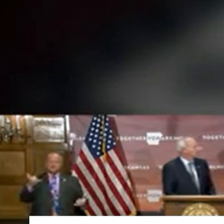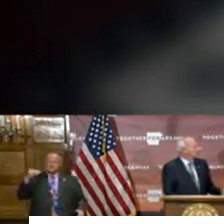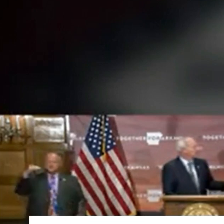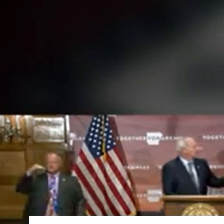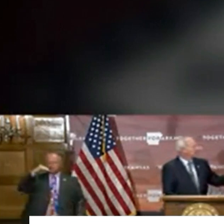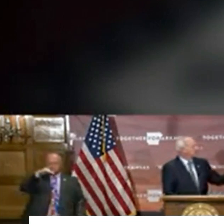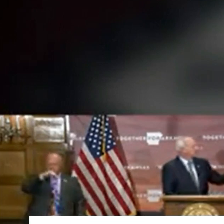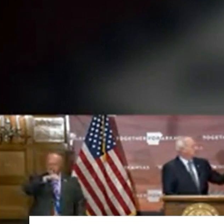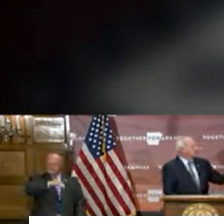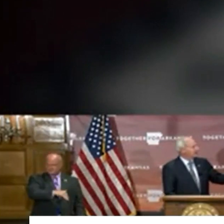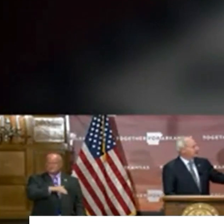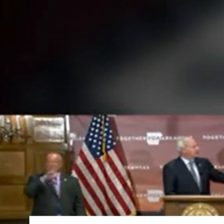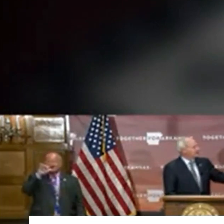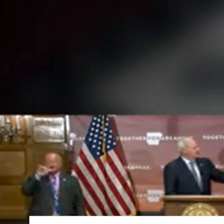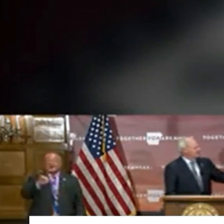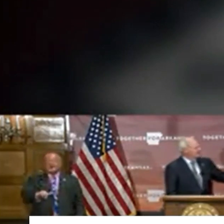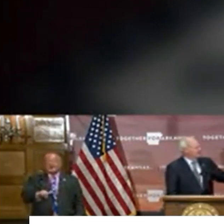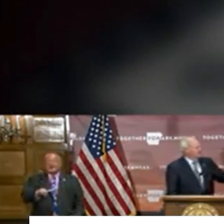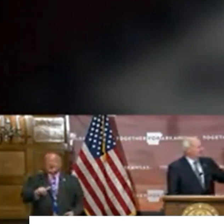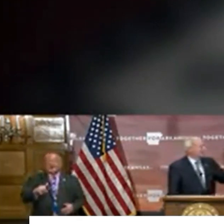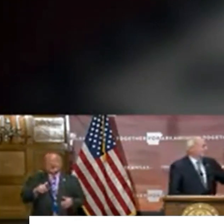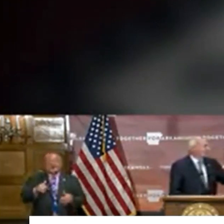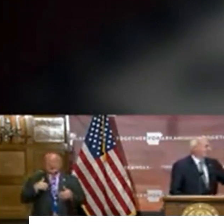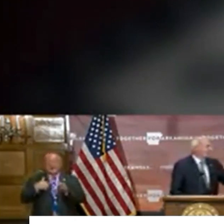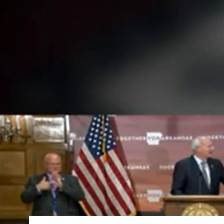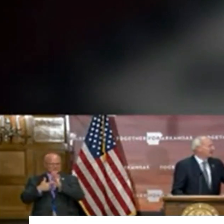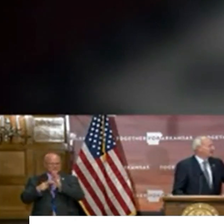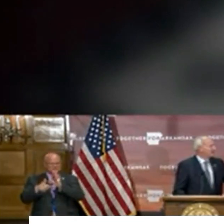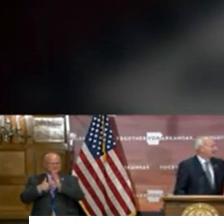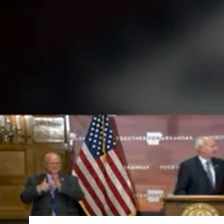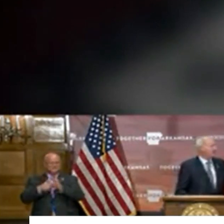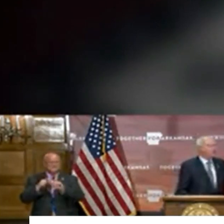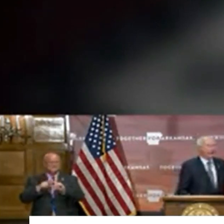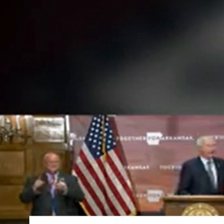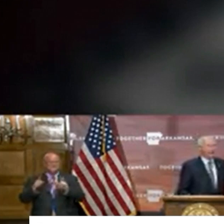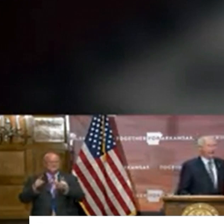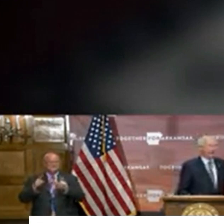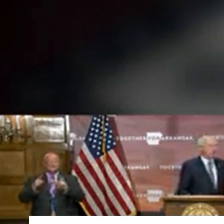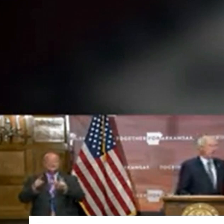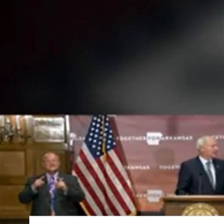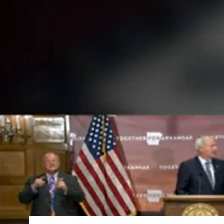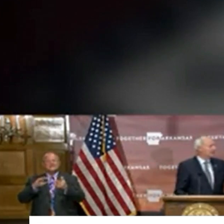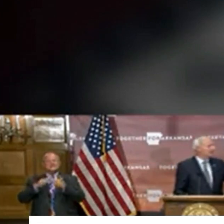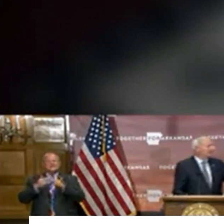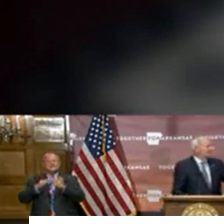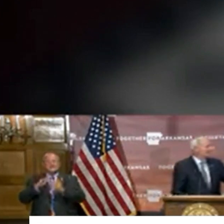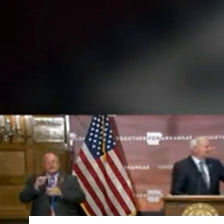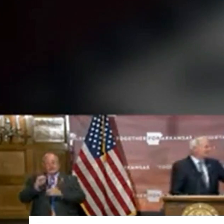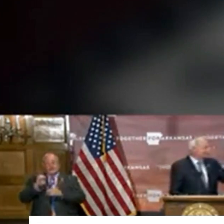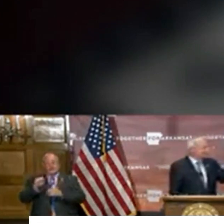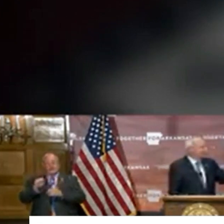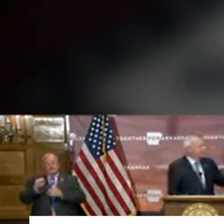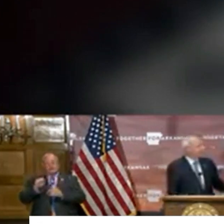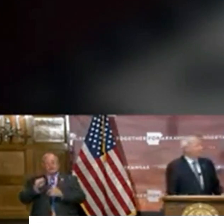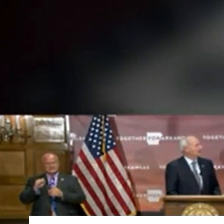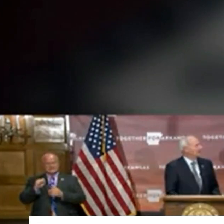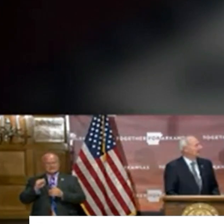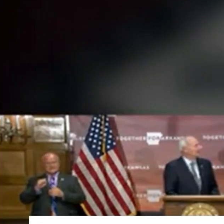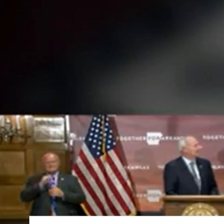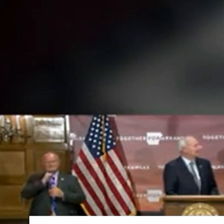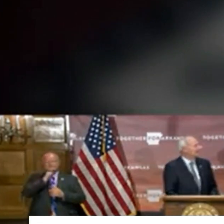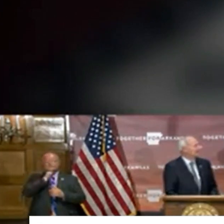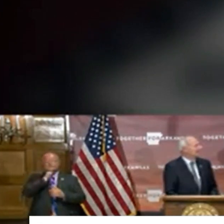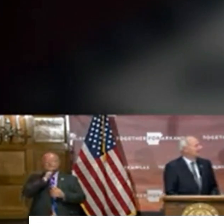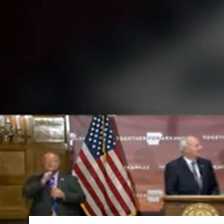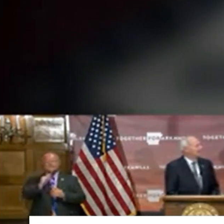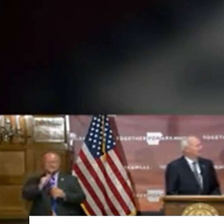right now. And that brings us, I don't show this all the time, but the community cases, which are excluding